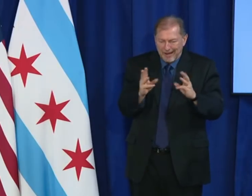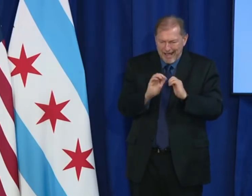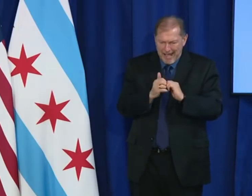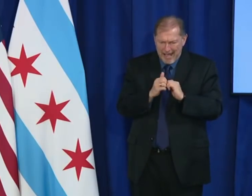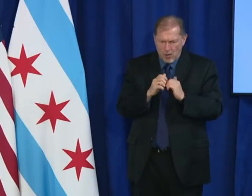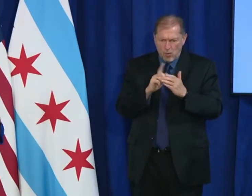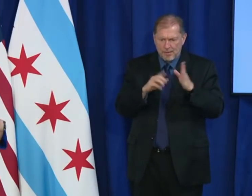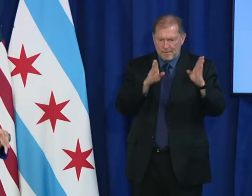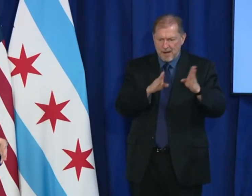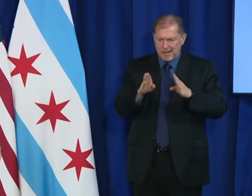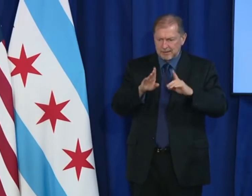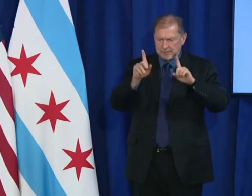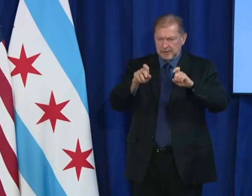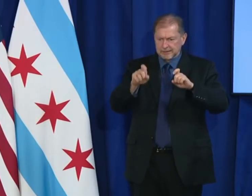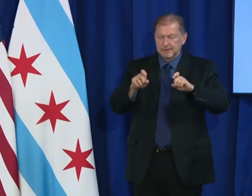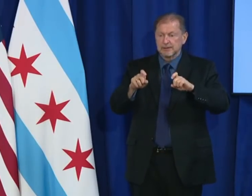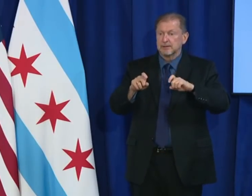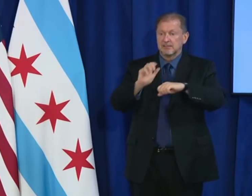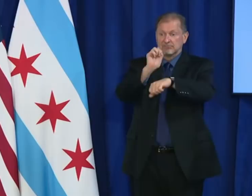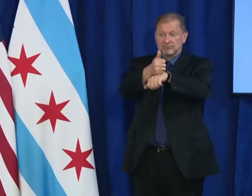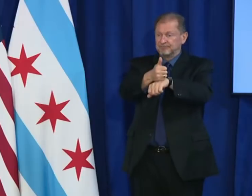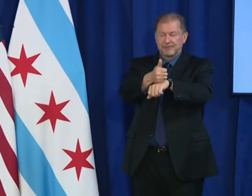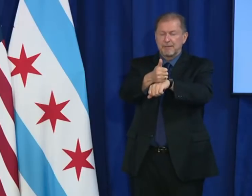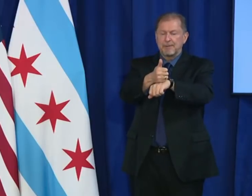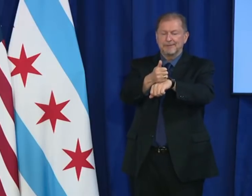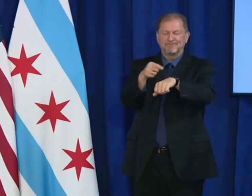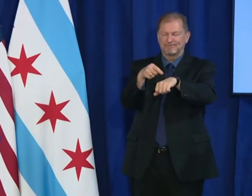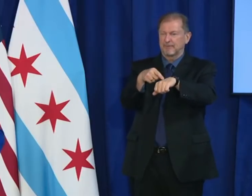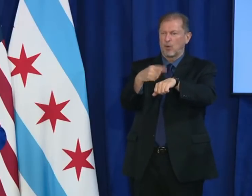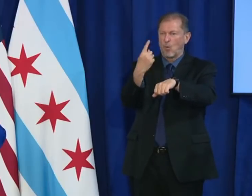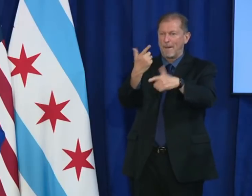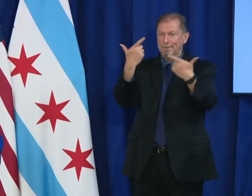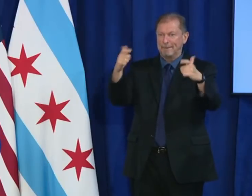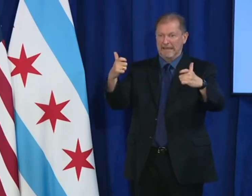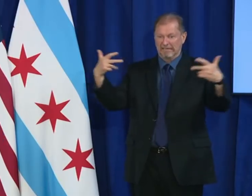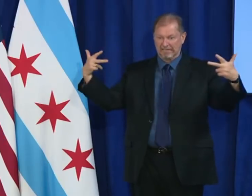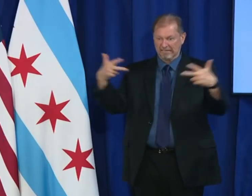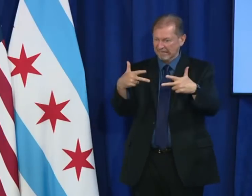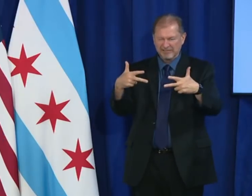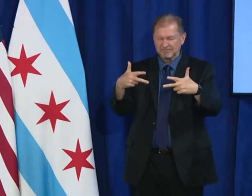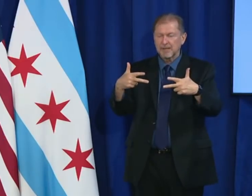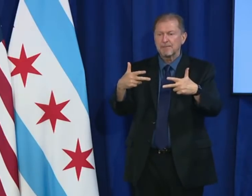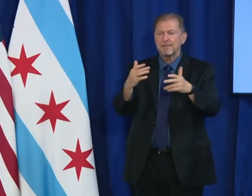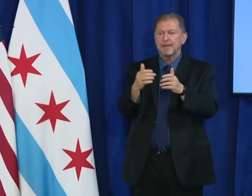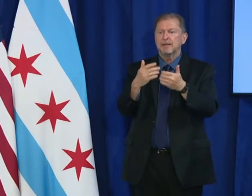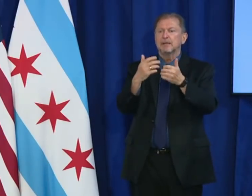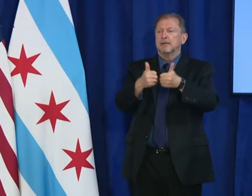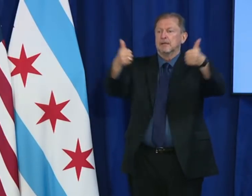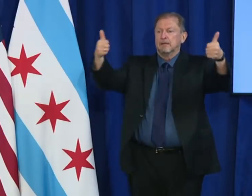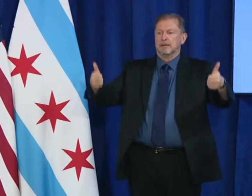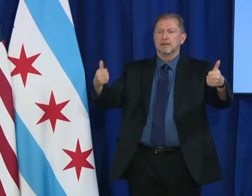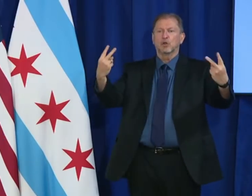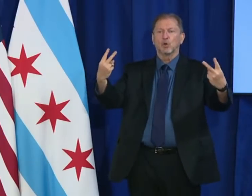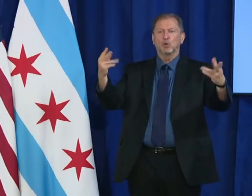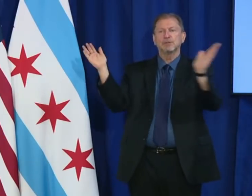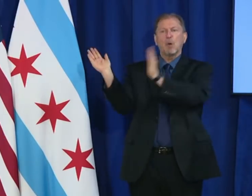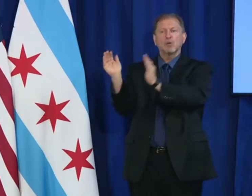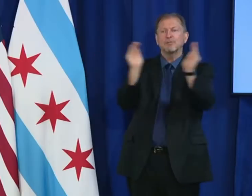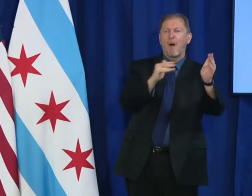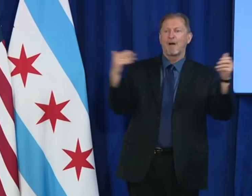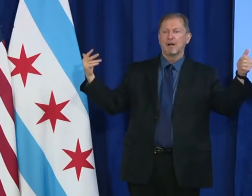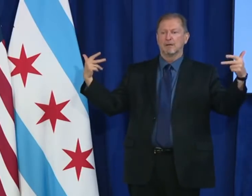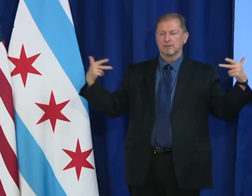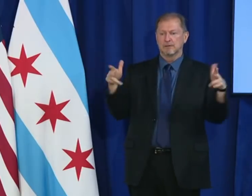with our goal to decentralize that a little bit more and make it so that perhaps more people are able to move through spaces. But we